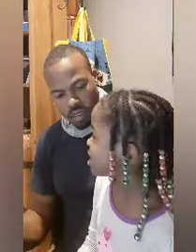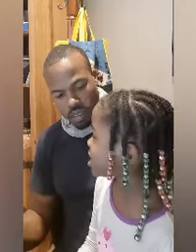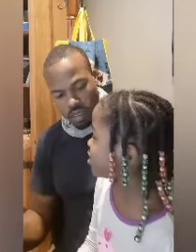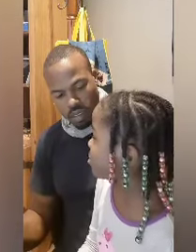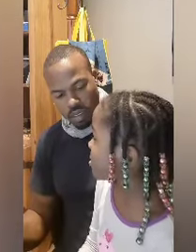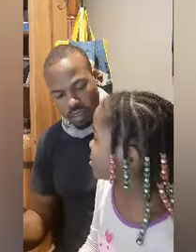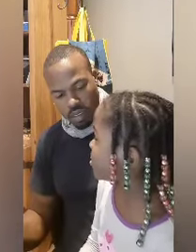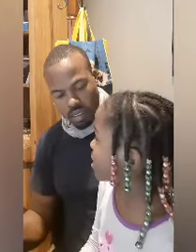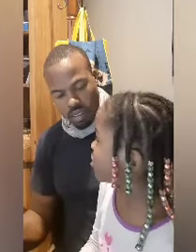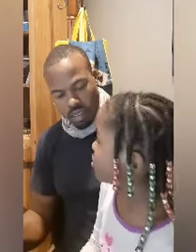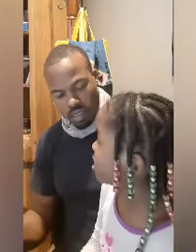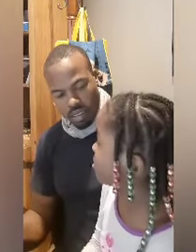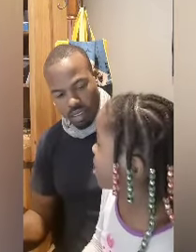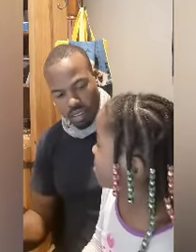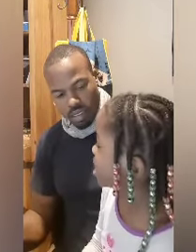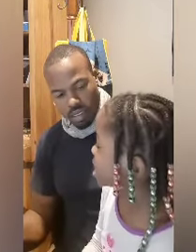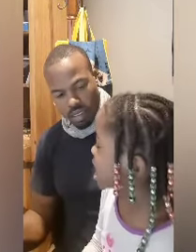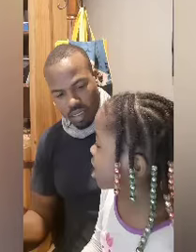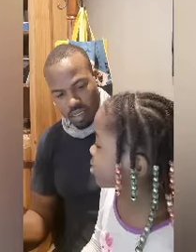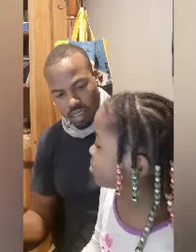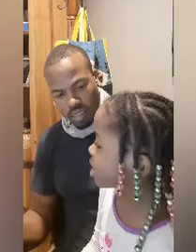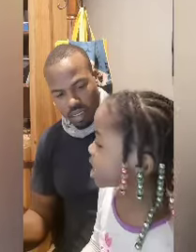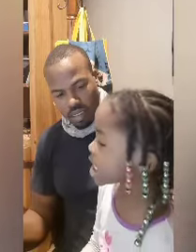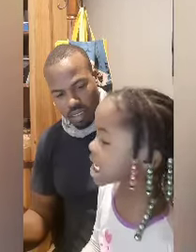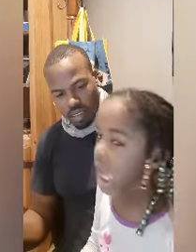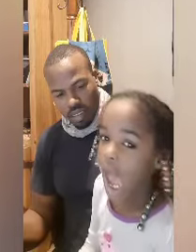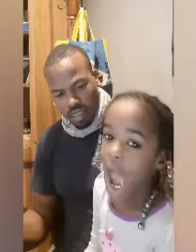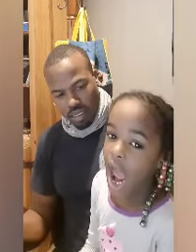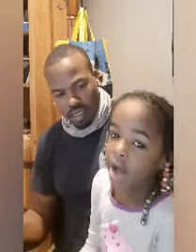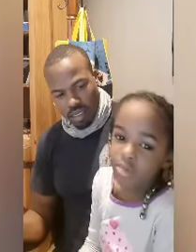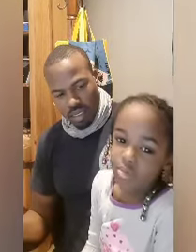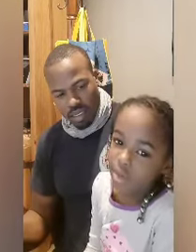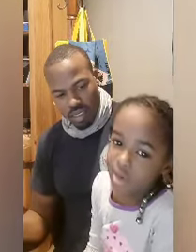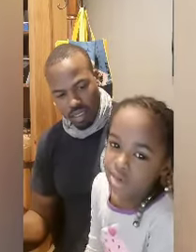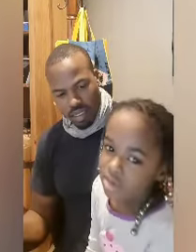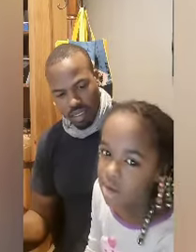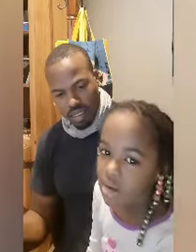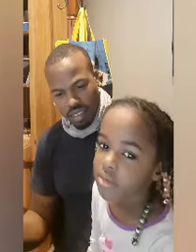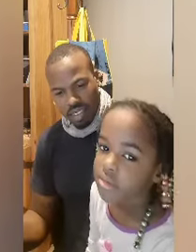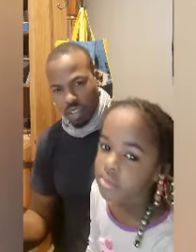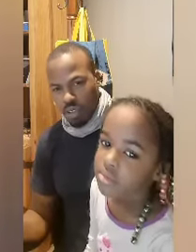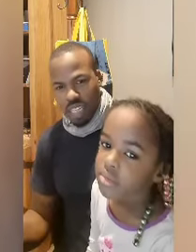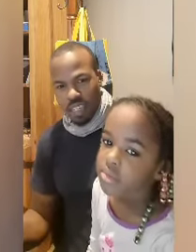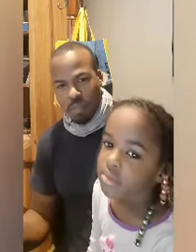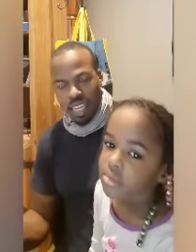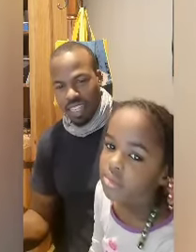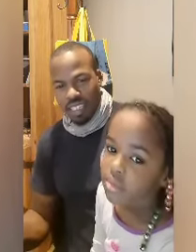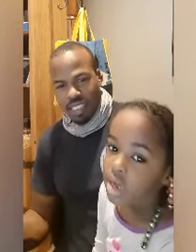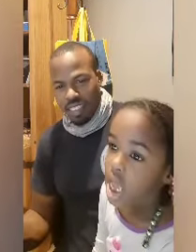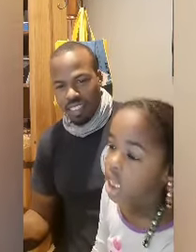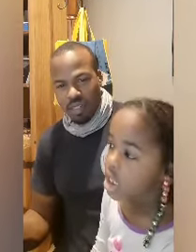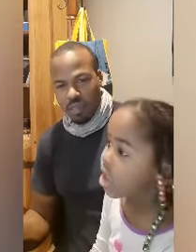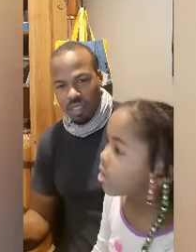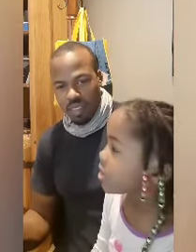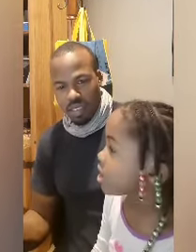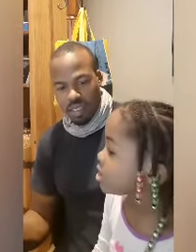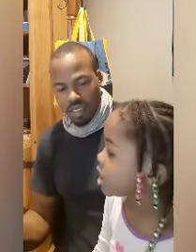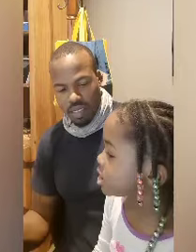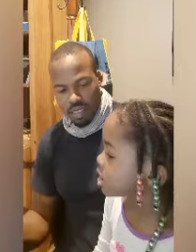just a little puppy. But real puppies that are big, I don't think so. You don't think the play is... No, they just